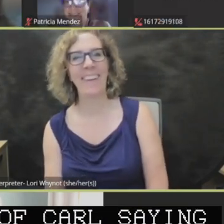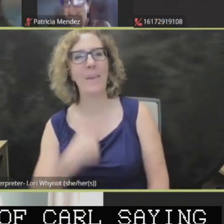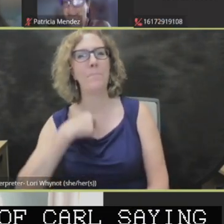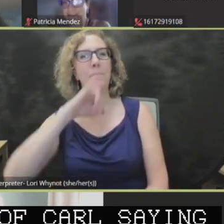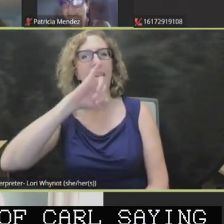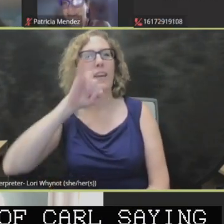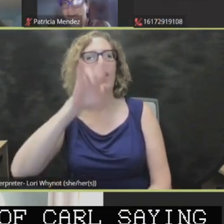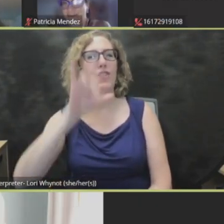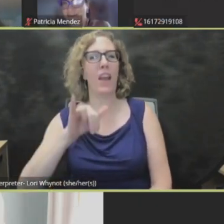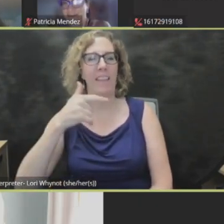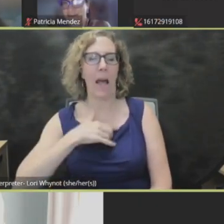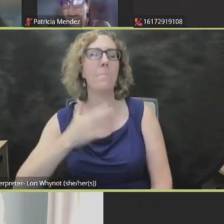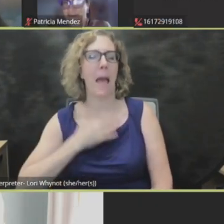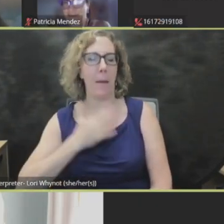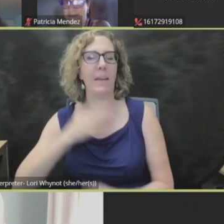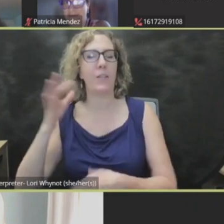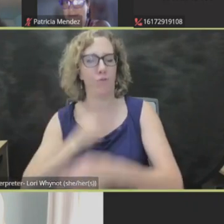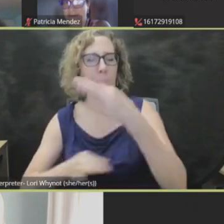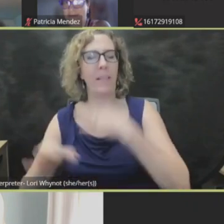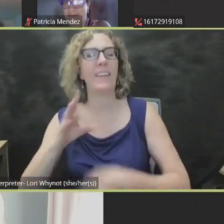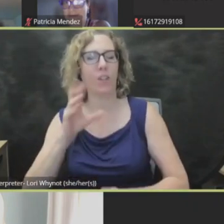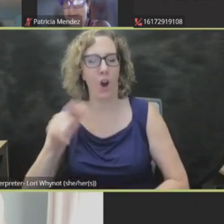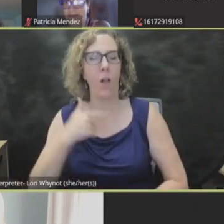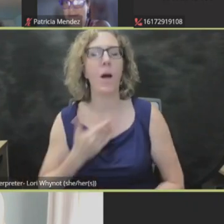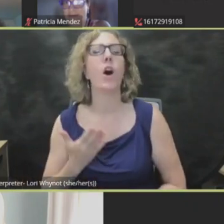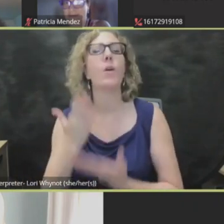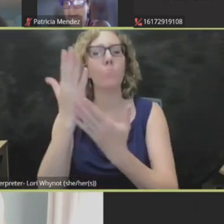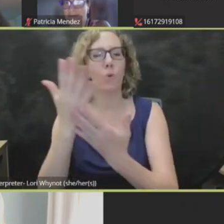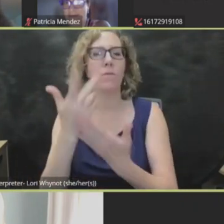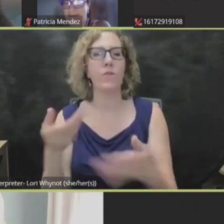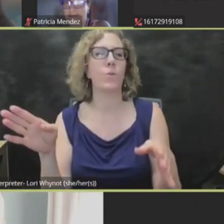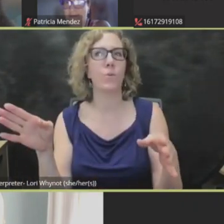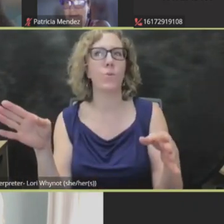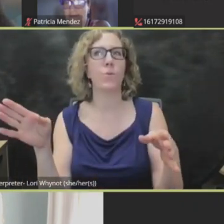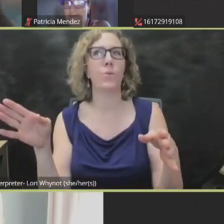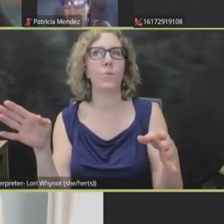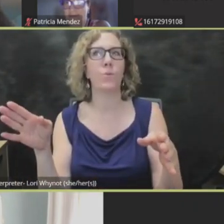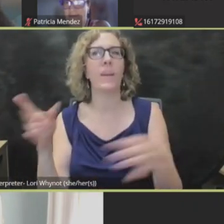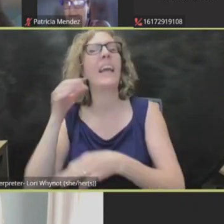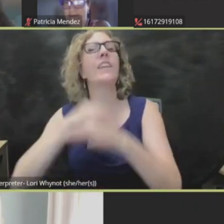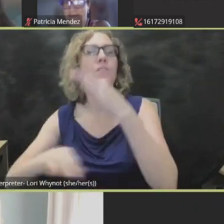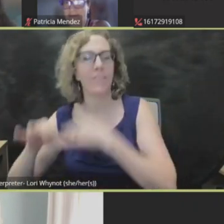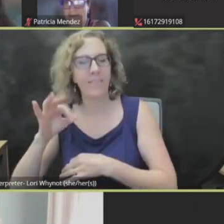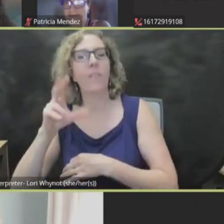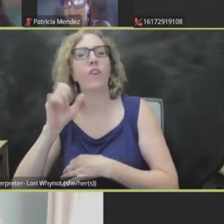This is Jerry. I'll be happy to make the motion in Carl's stead.